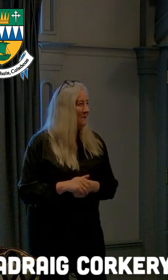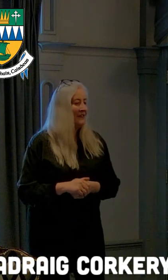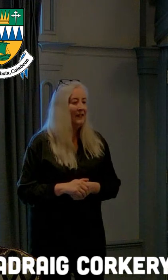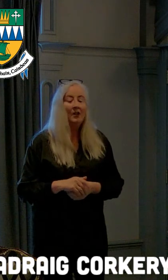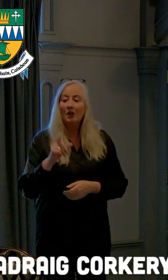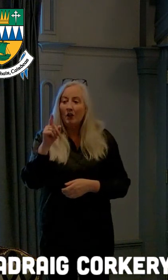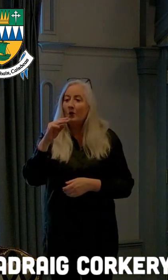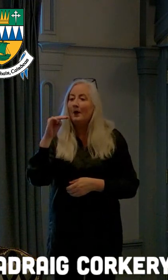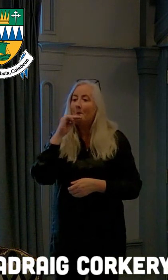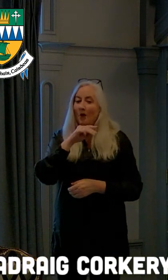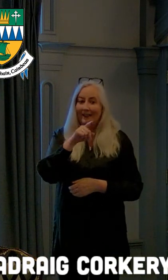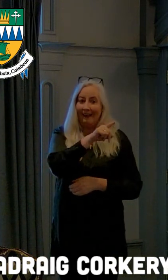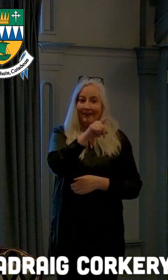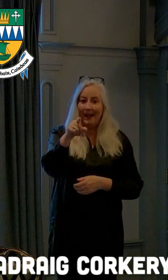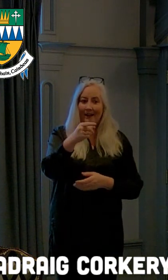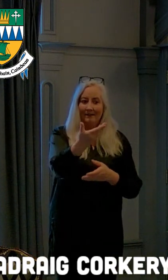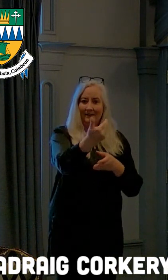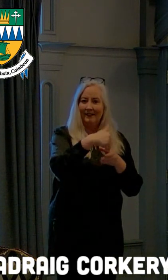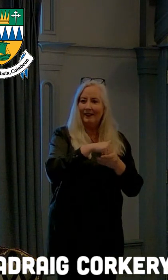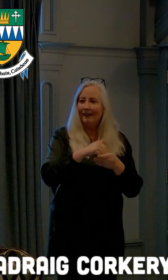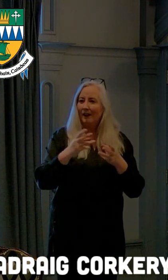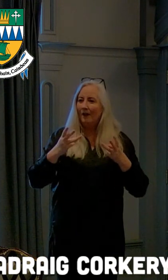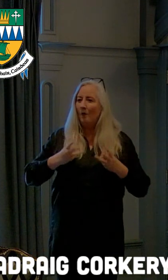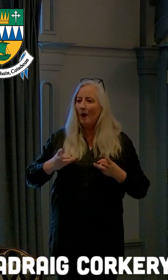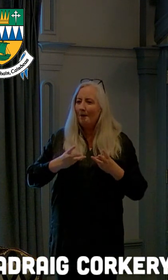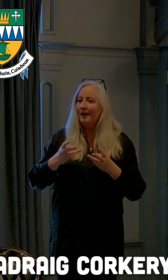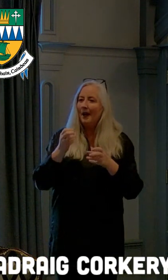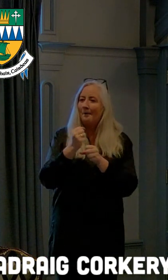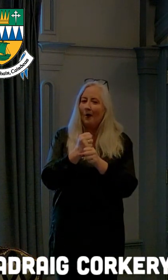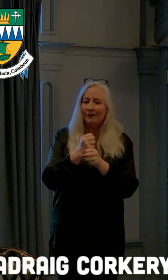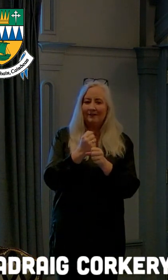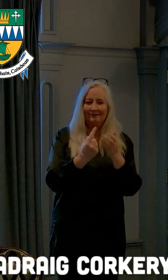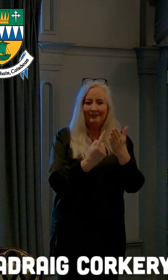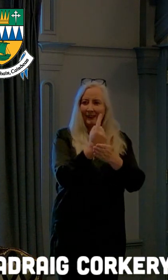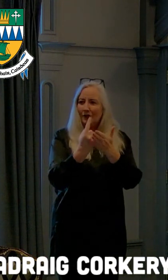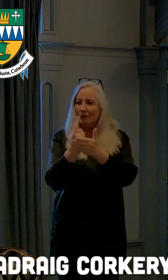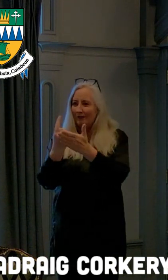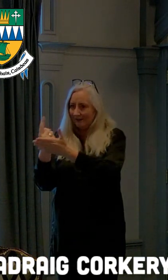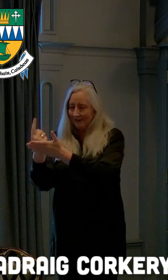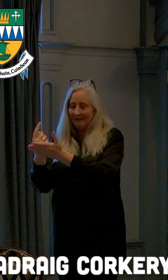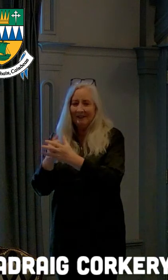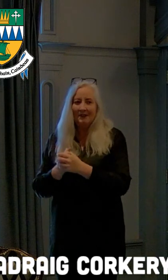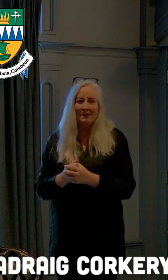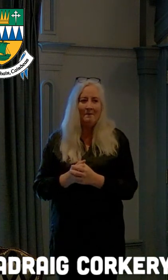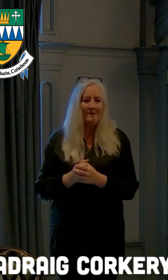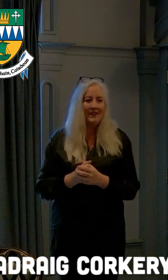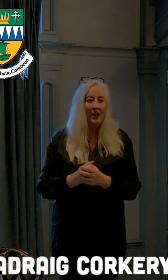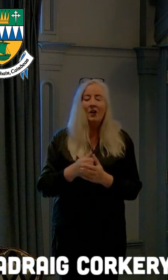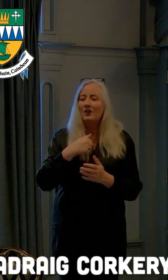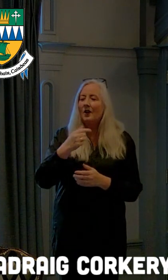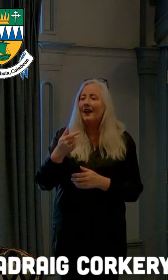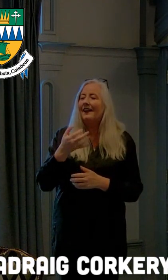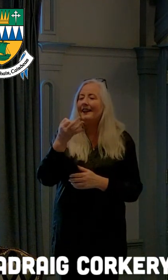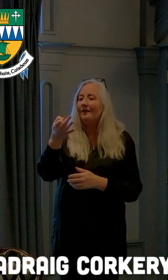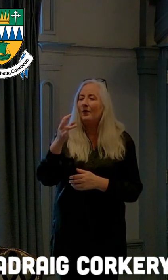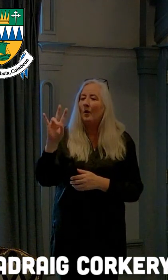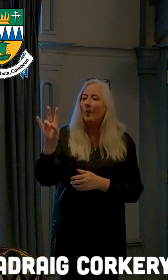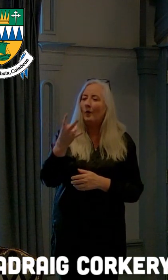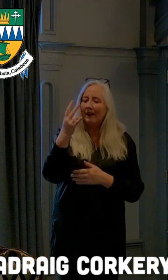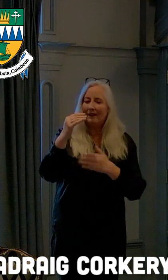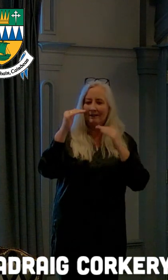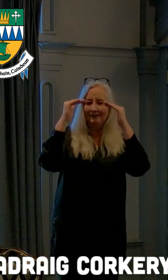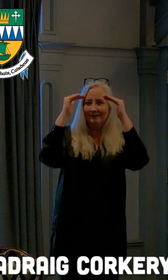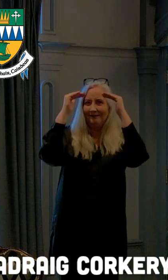input and membership, female membership of the senior management team. So I suppose, as Breed said, I'll just give you a quick rundown of the whys and